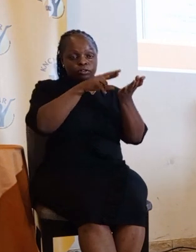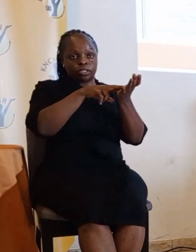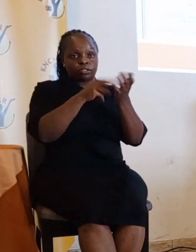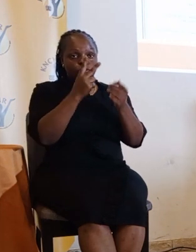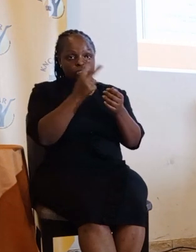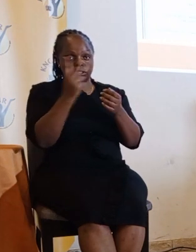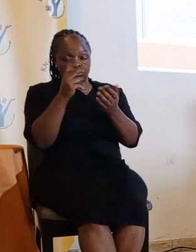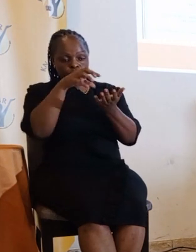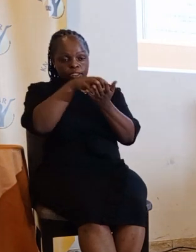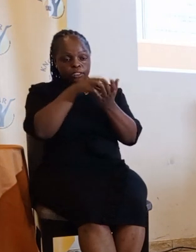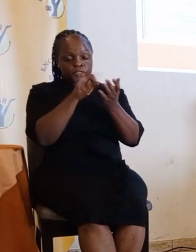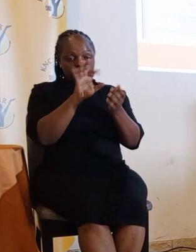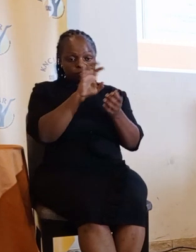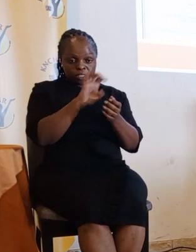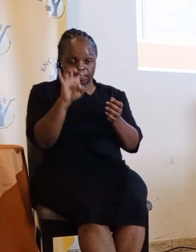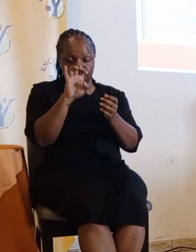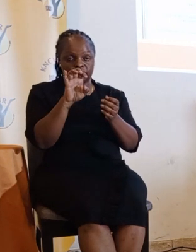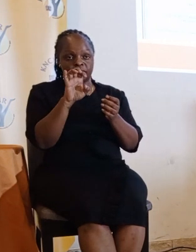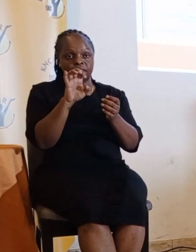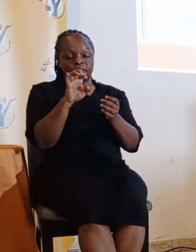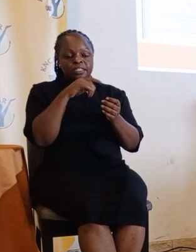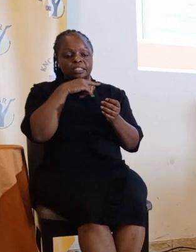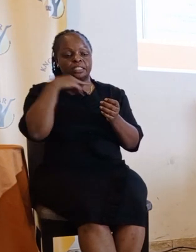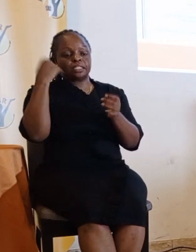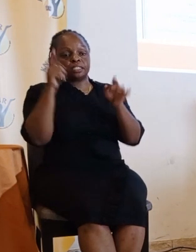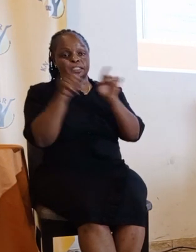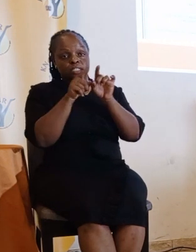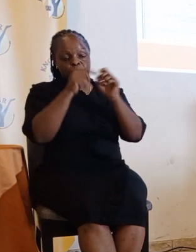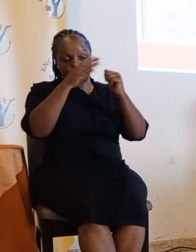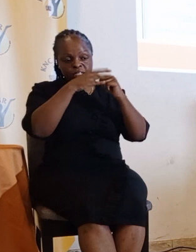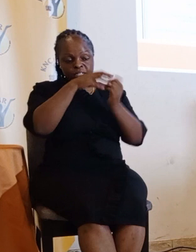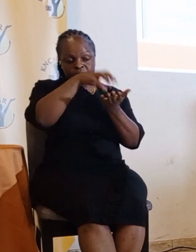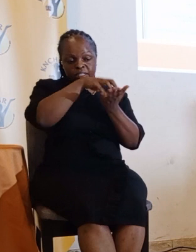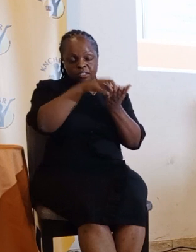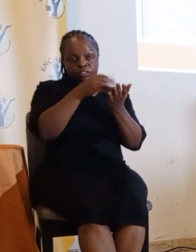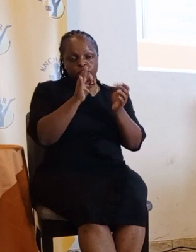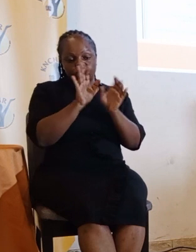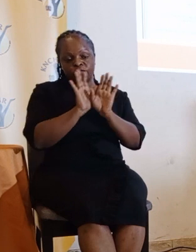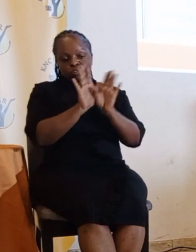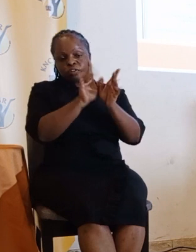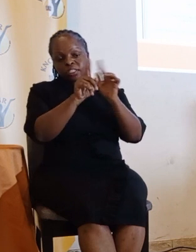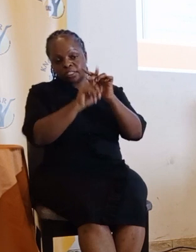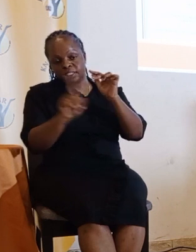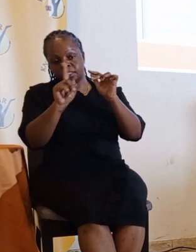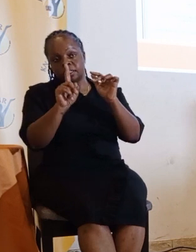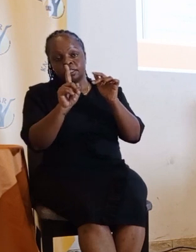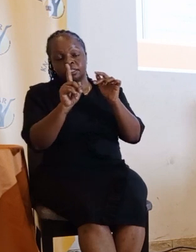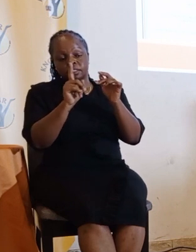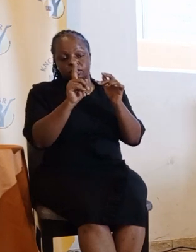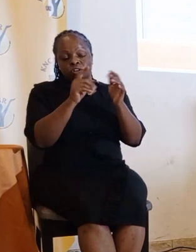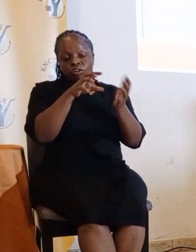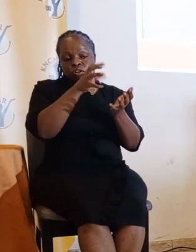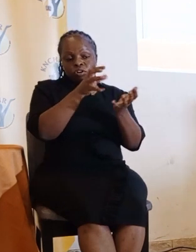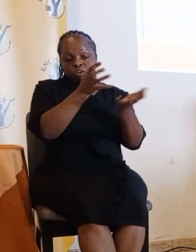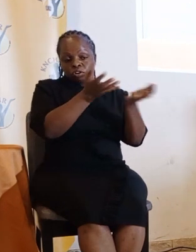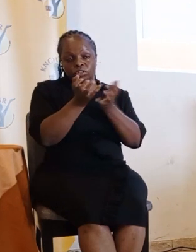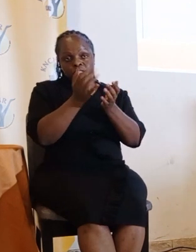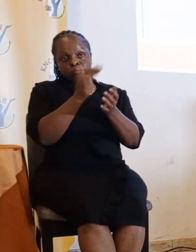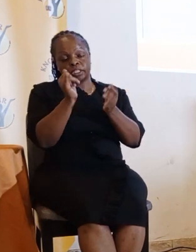of extrajudicial killings and 9 cases of enforced disappearance, allegedly caused by